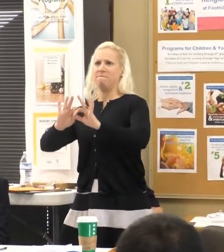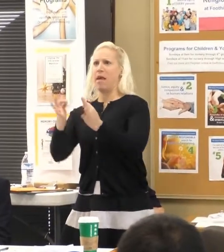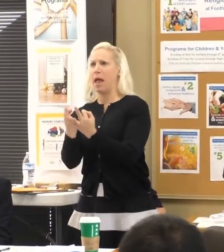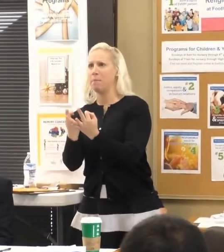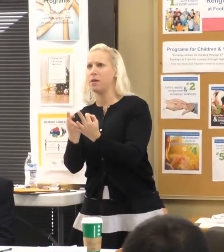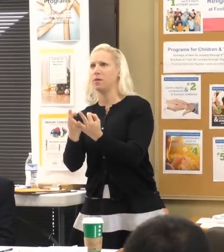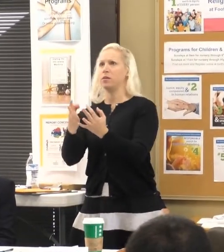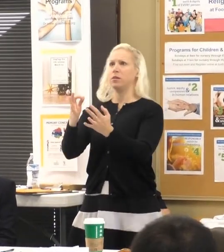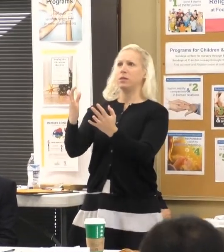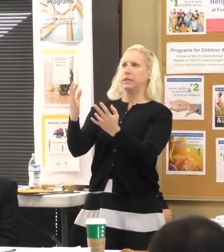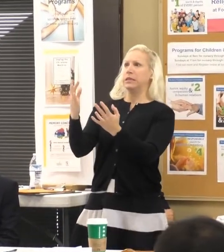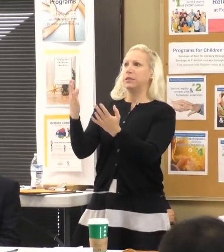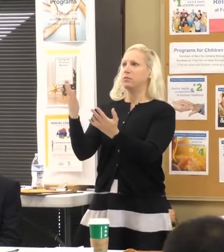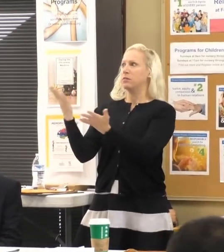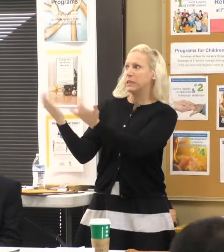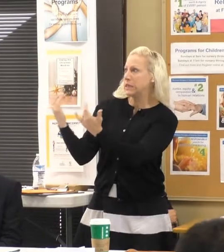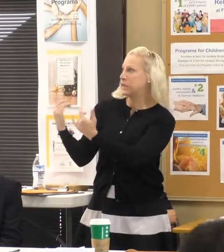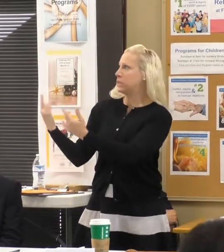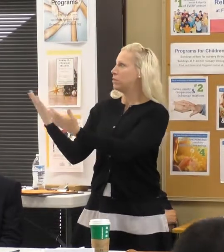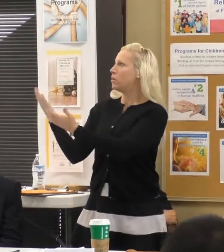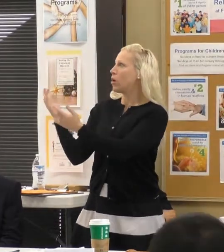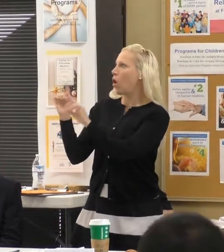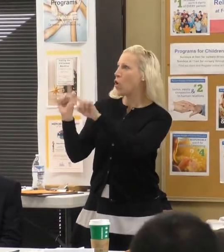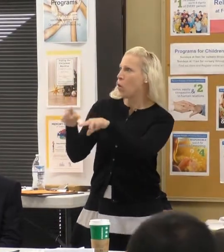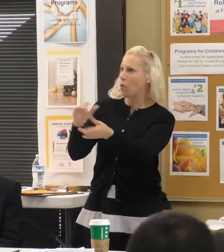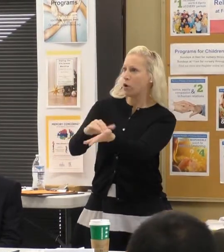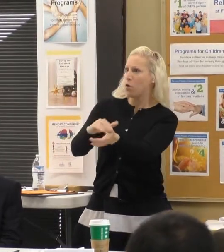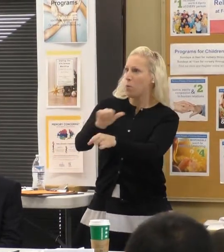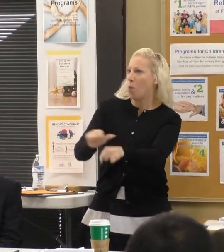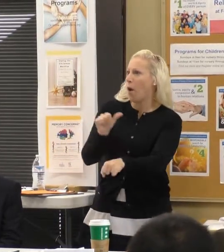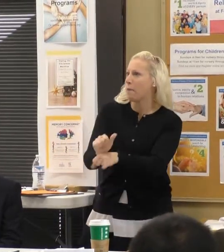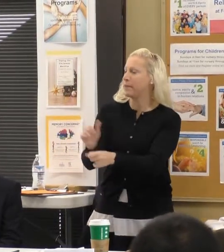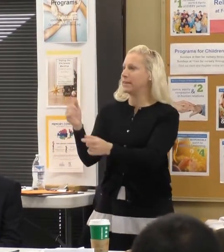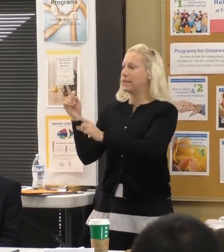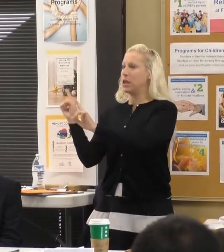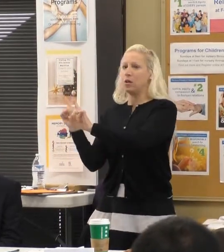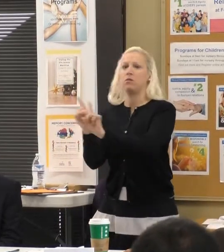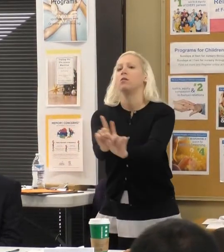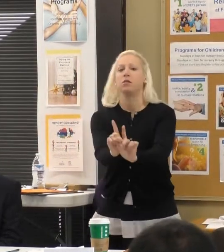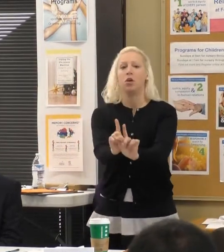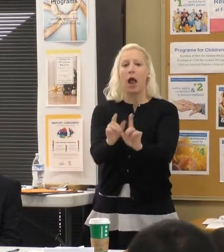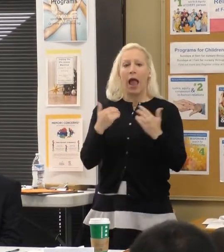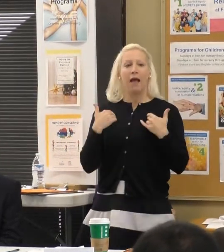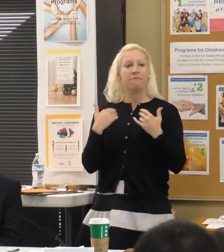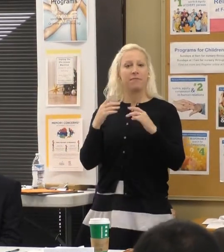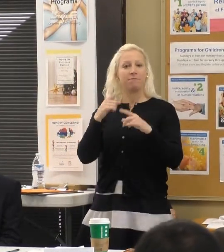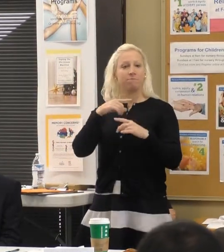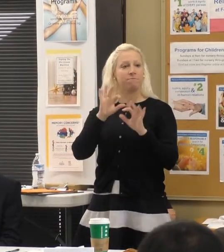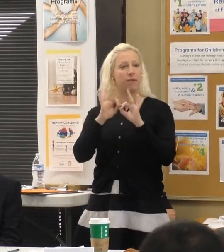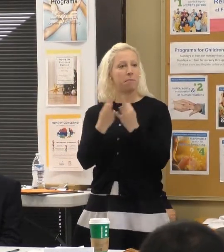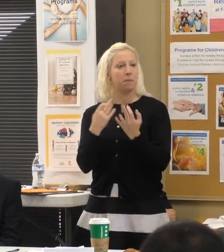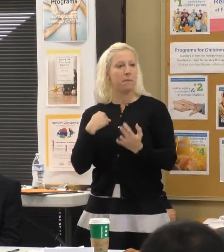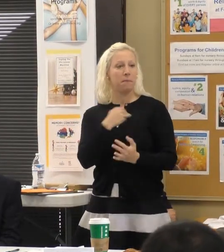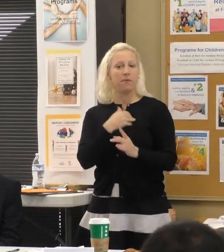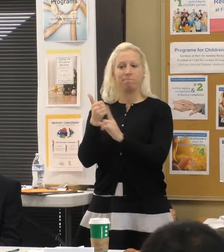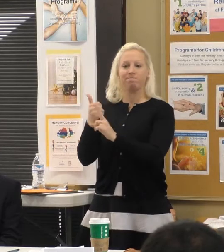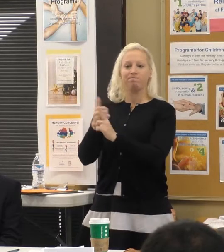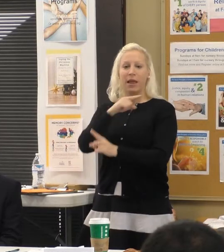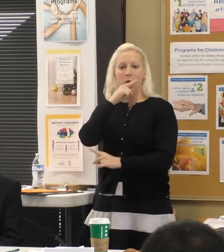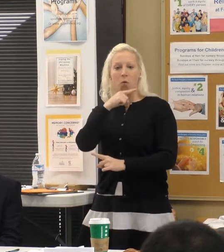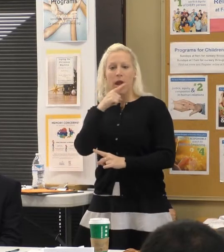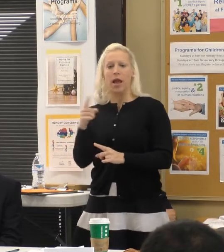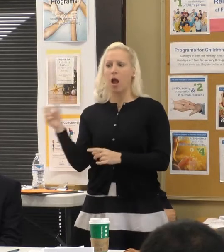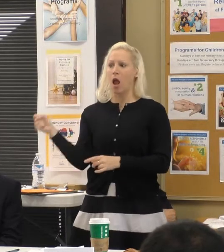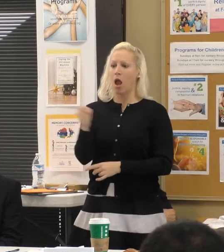sometimes perhaps there's a last minute family situation and you have to, you know, get to a doctor's appointment quickly